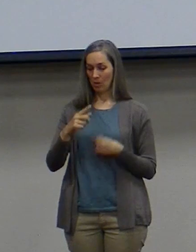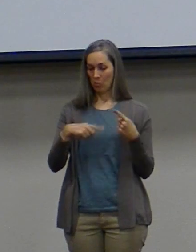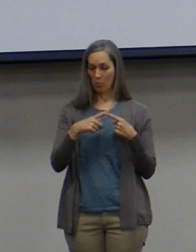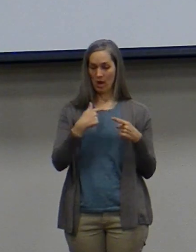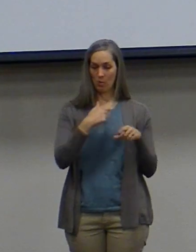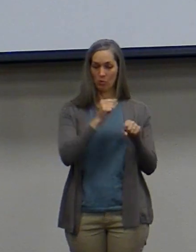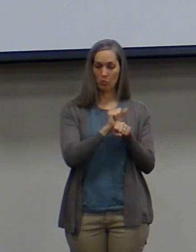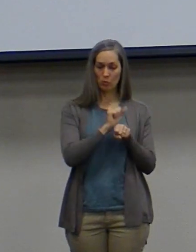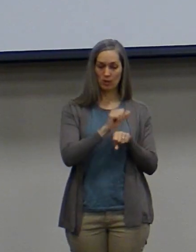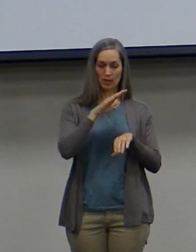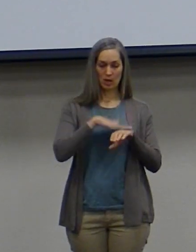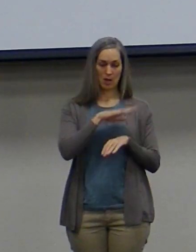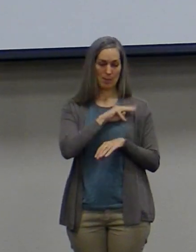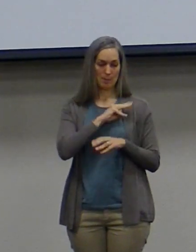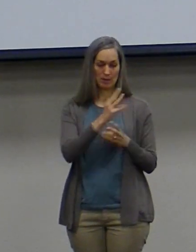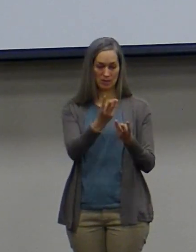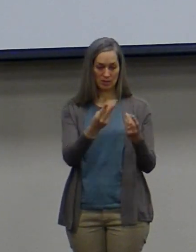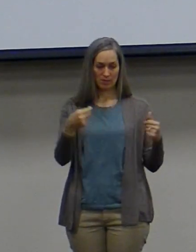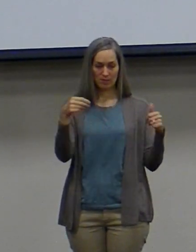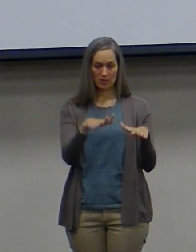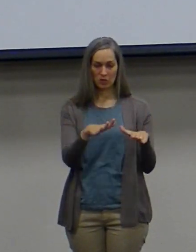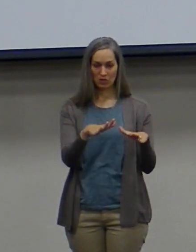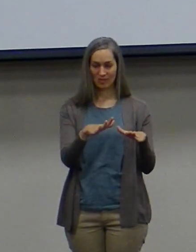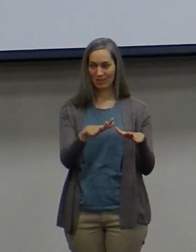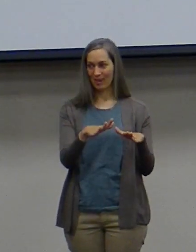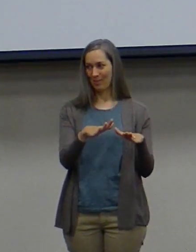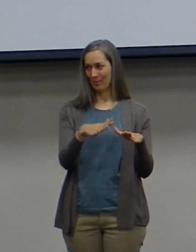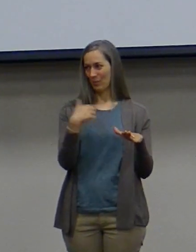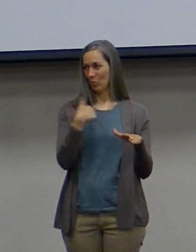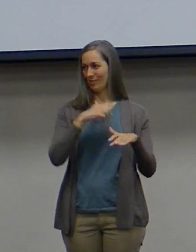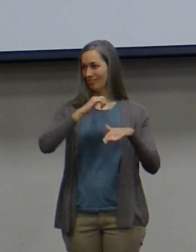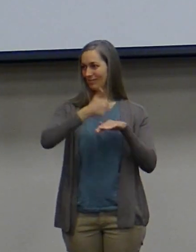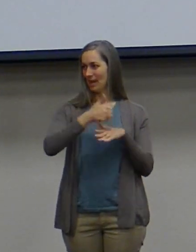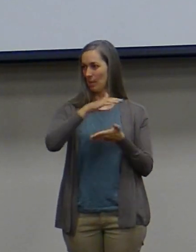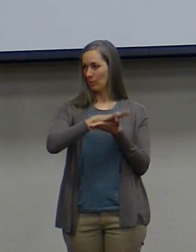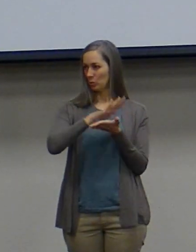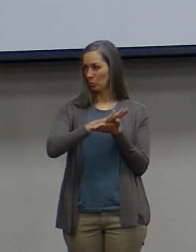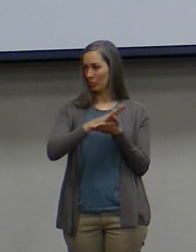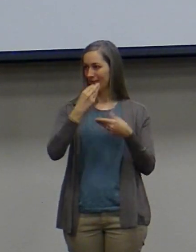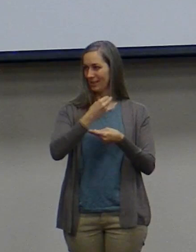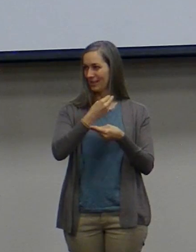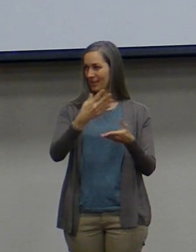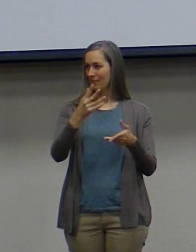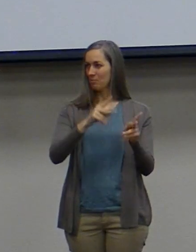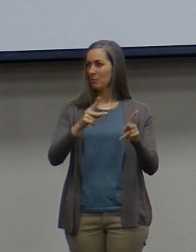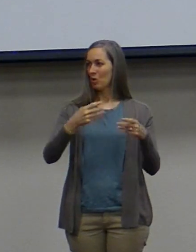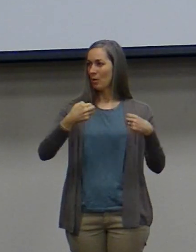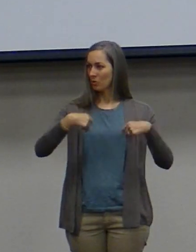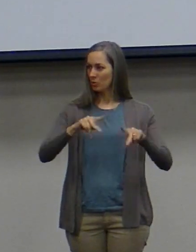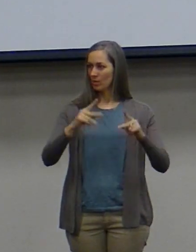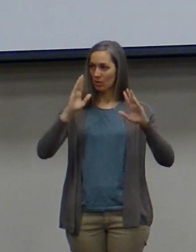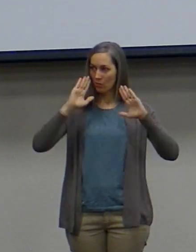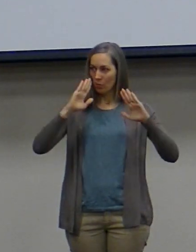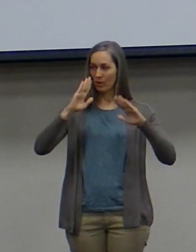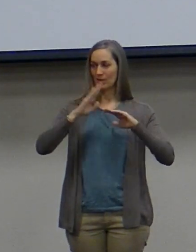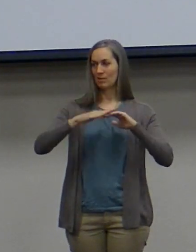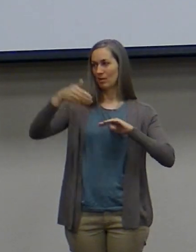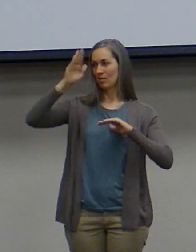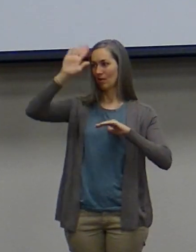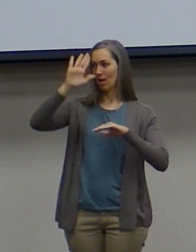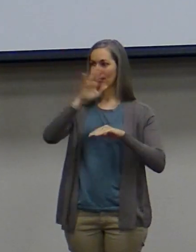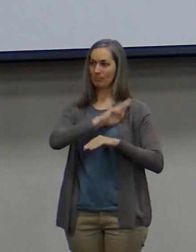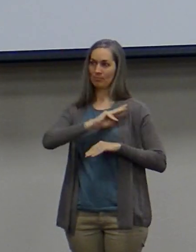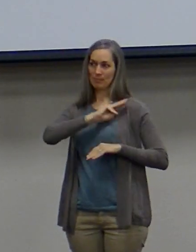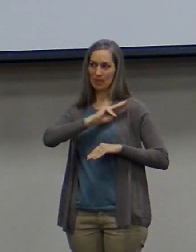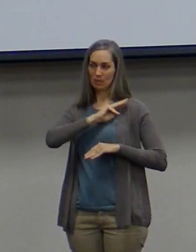field. It does it in many places. It provides a chance for people to focus on the mission of God. It provides resources. It